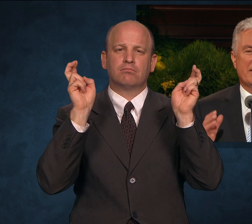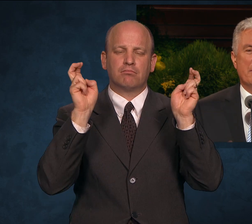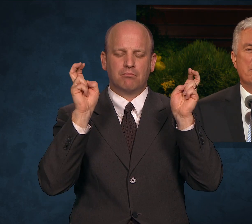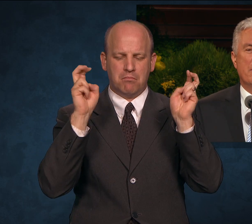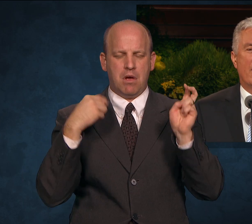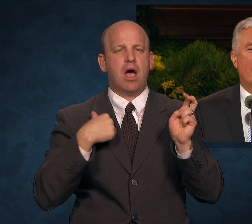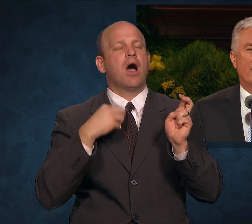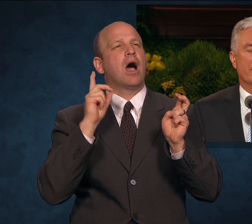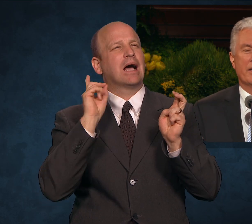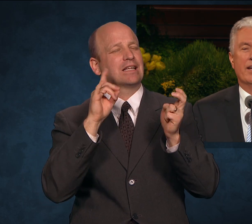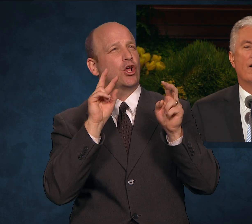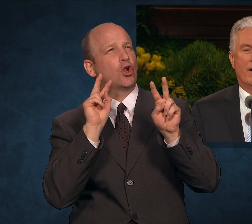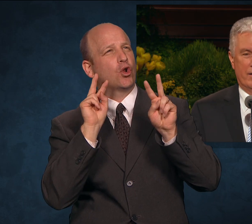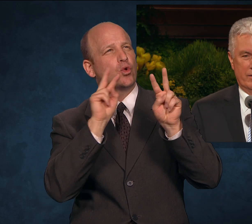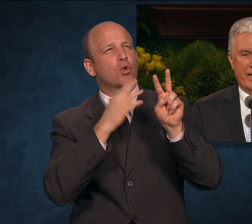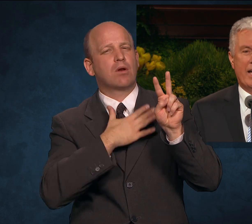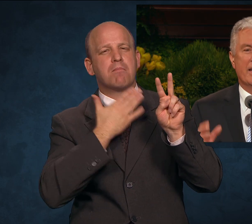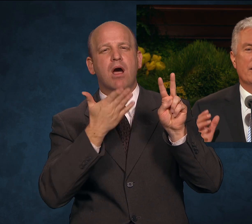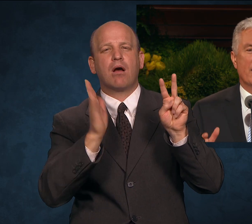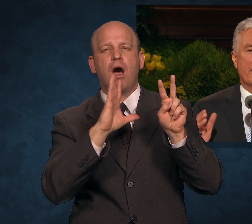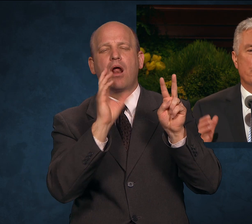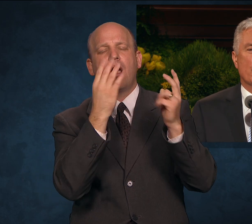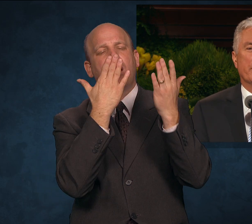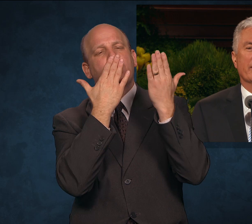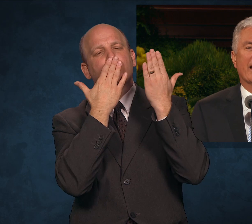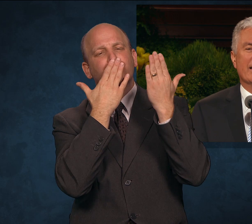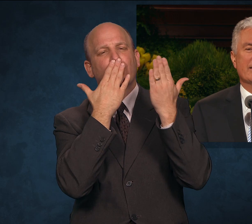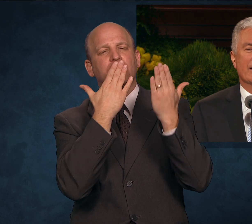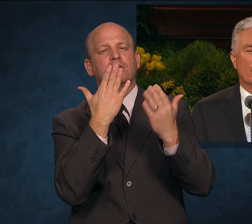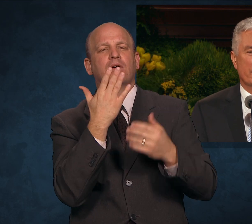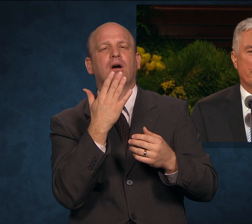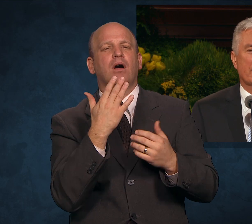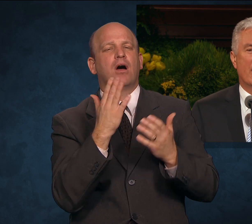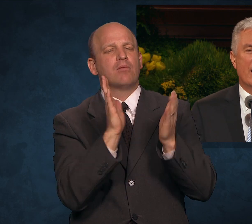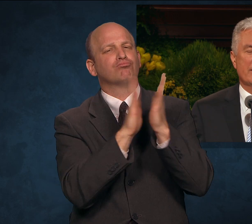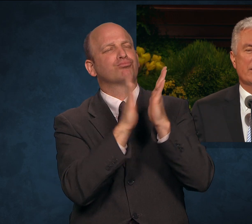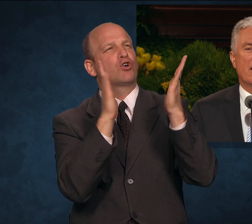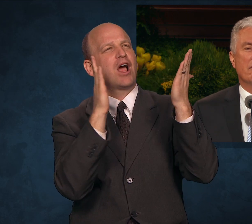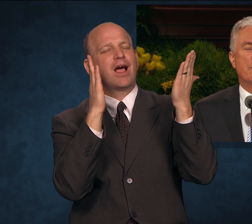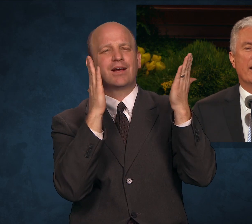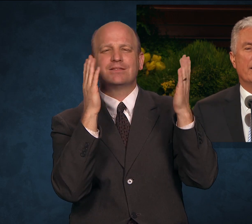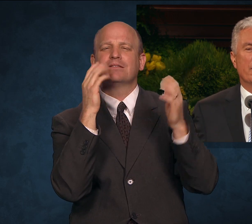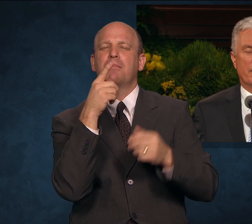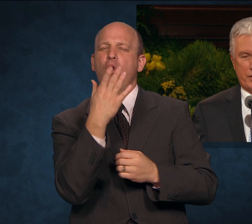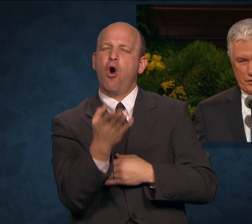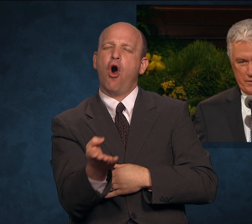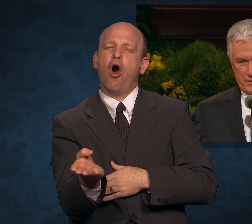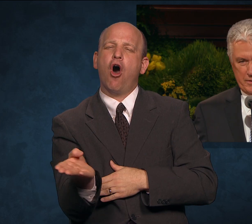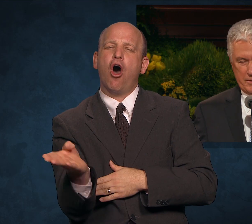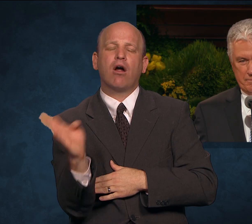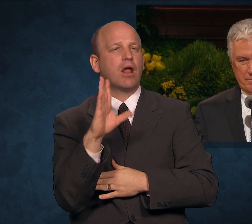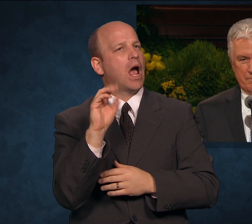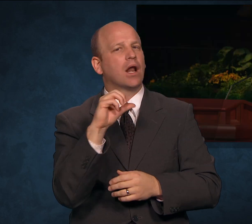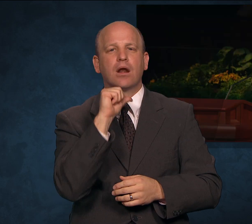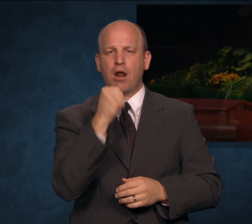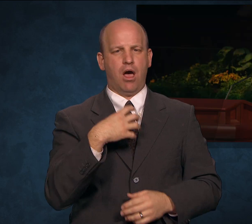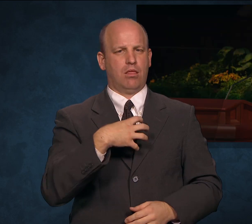did praise him all the day long and I did not murmur against the Lord because of mine